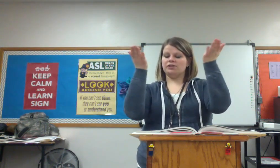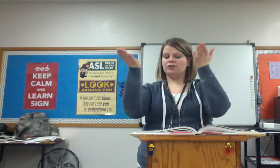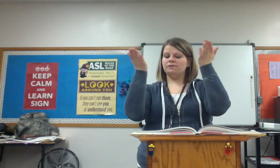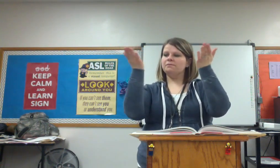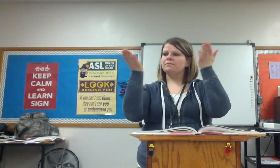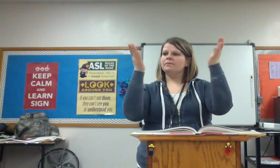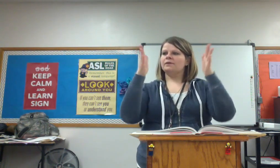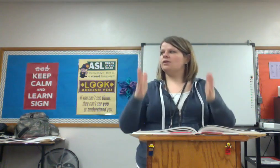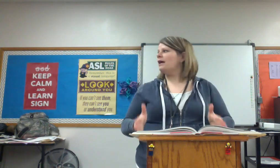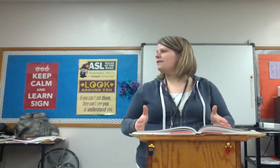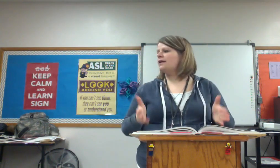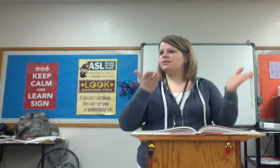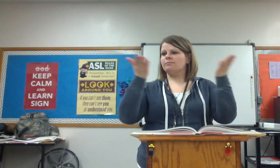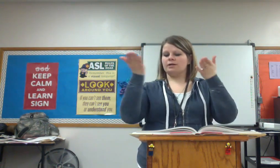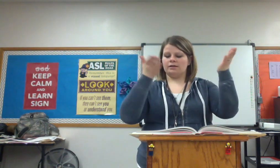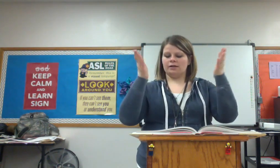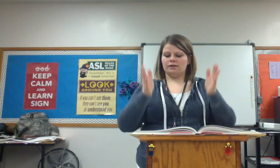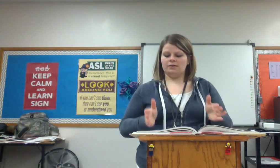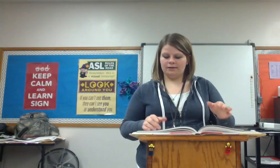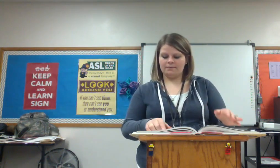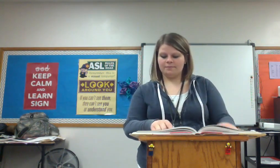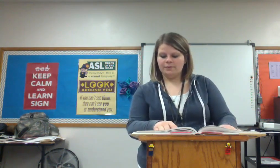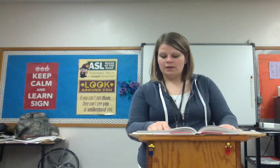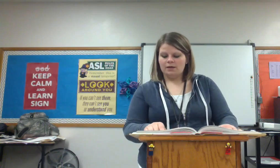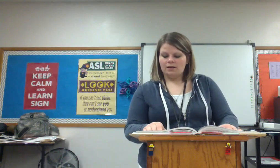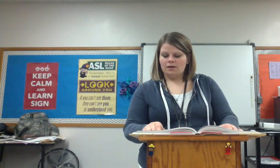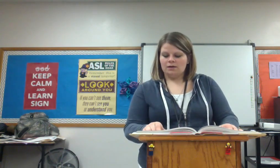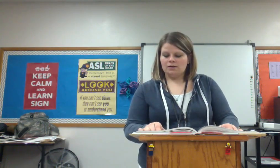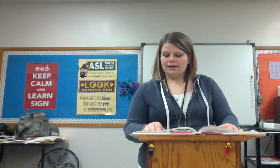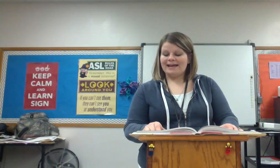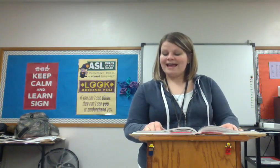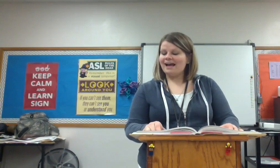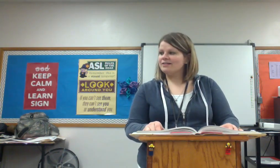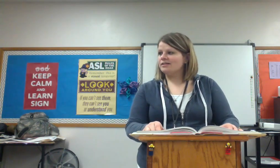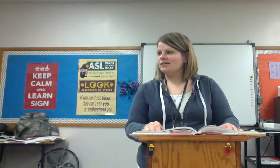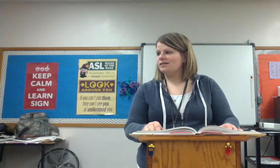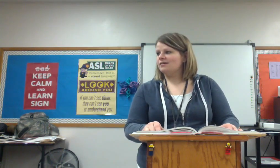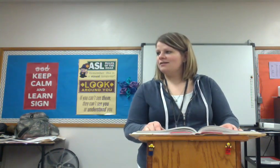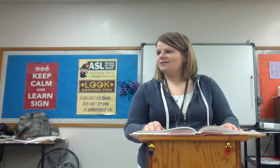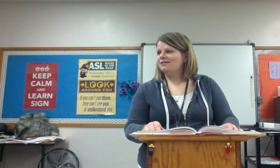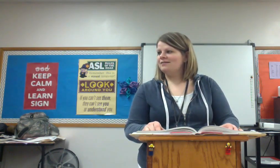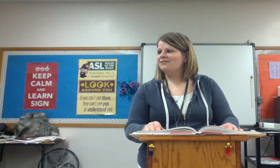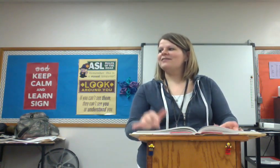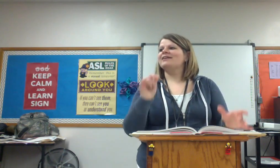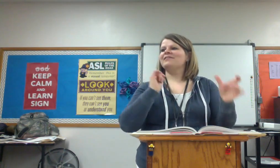serve. Then you add that agent marker on it. Yep. Okay. Actor. Very